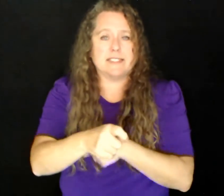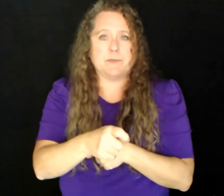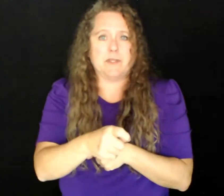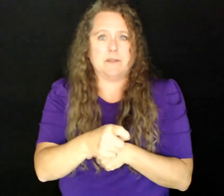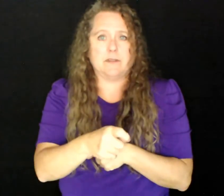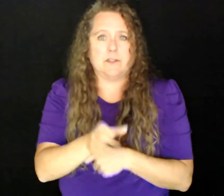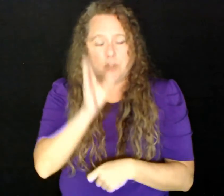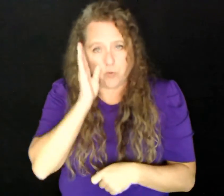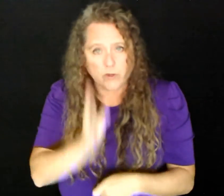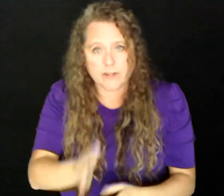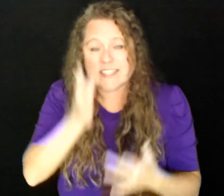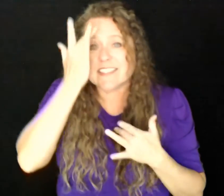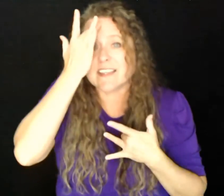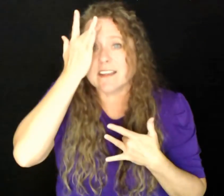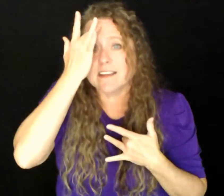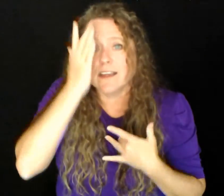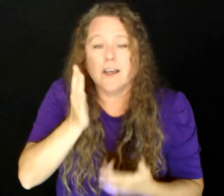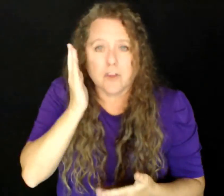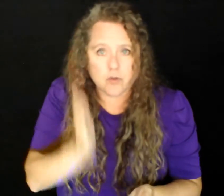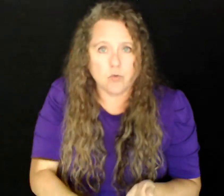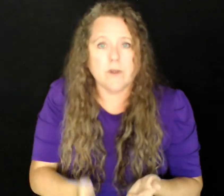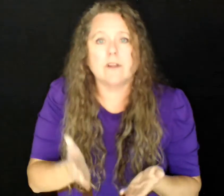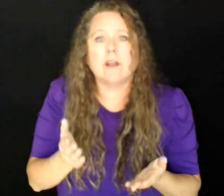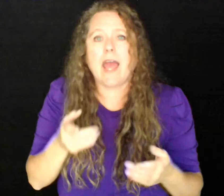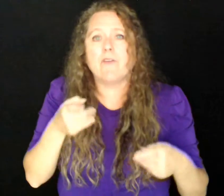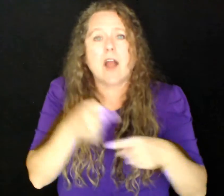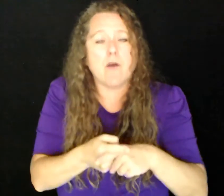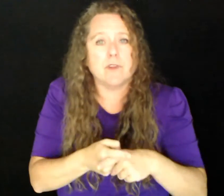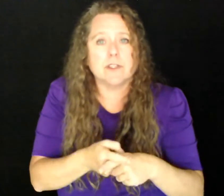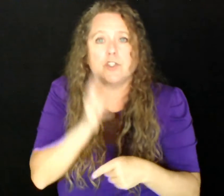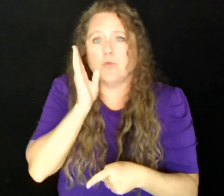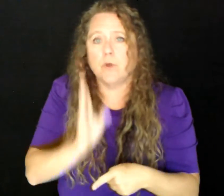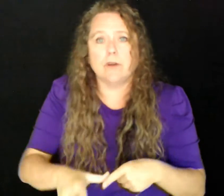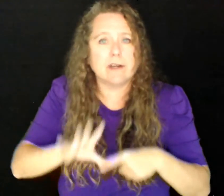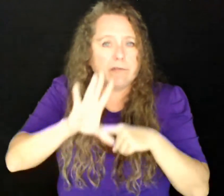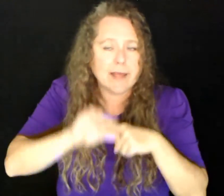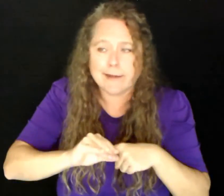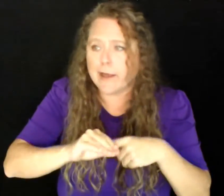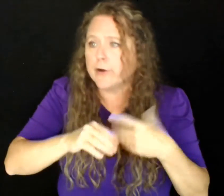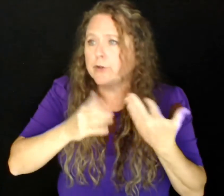replacement? You will get sick, you will have a conflict, you will get a flat tire,